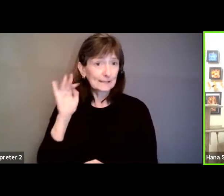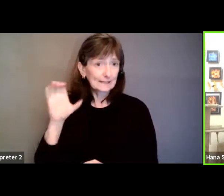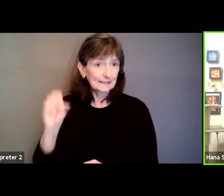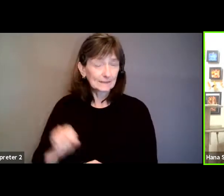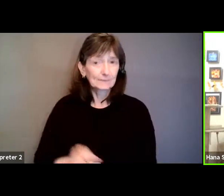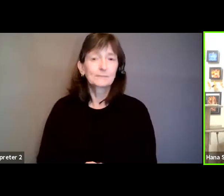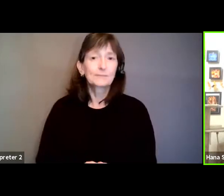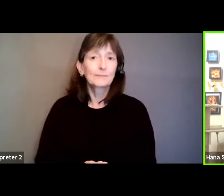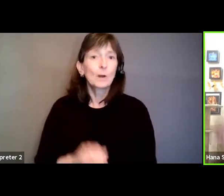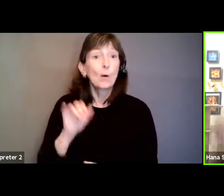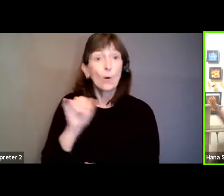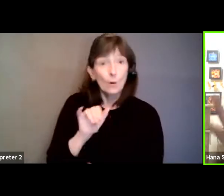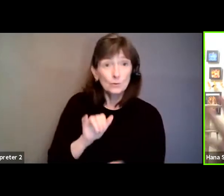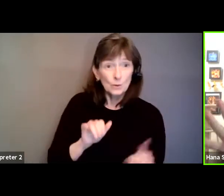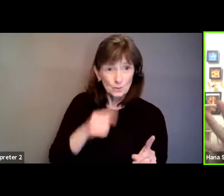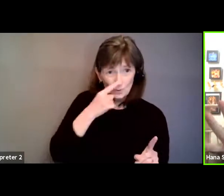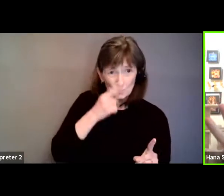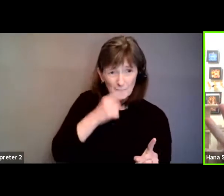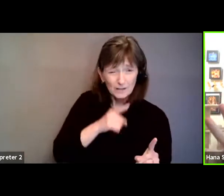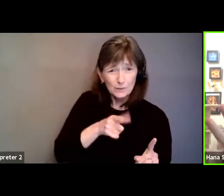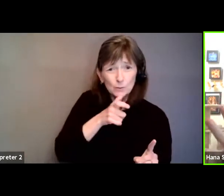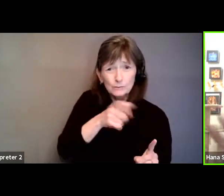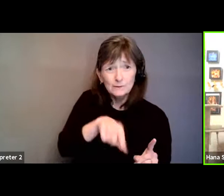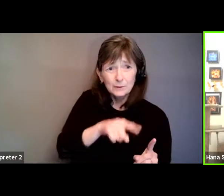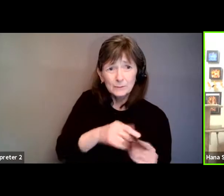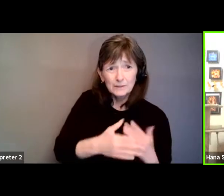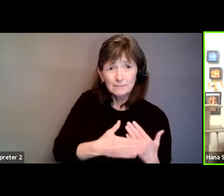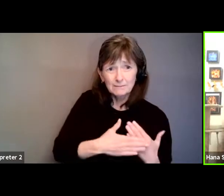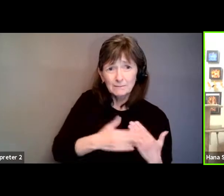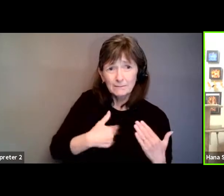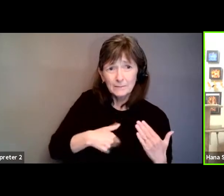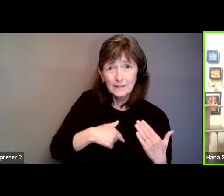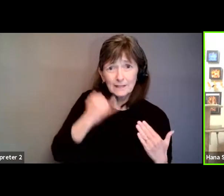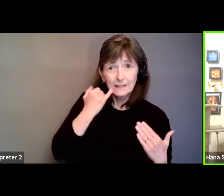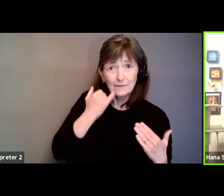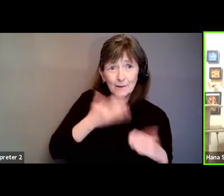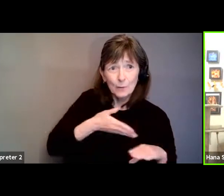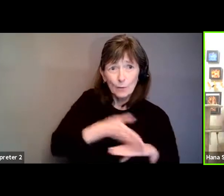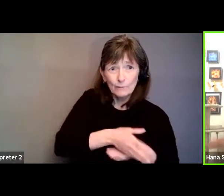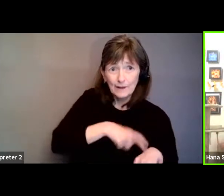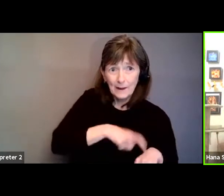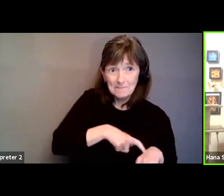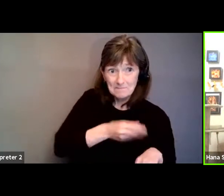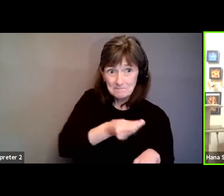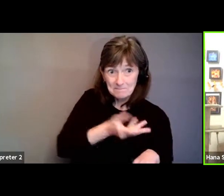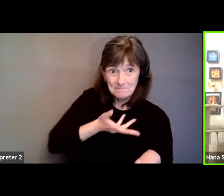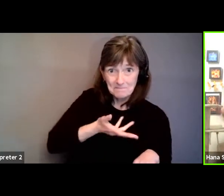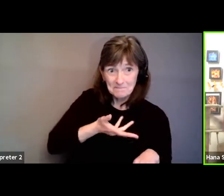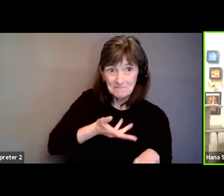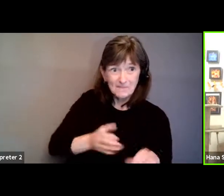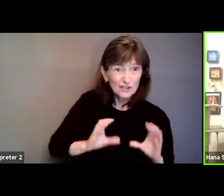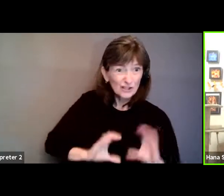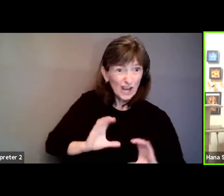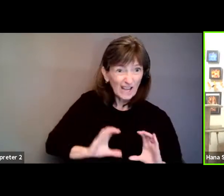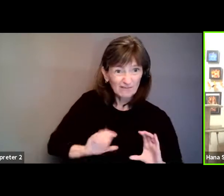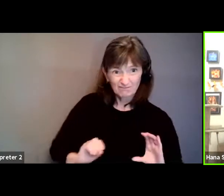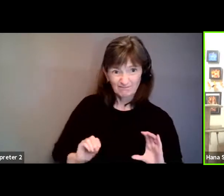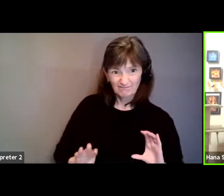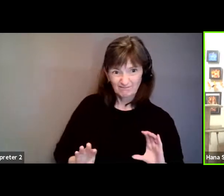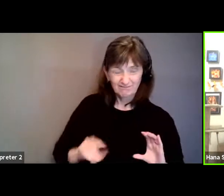Oh, also, if the organizers could give me a little heads up if I'm going over time, just write it in the chat, that'd be great.